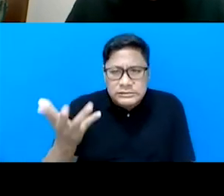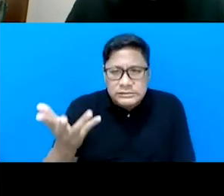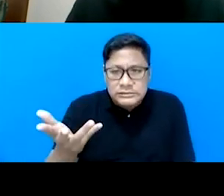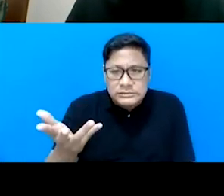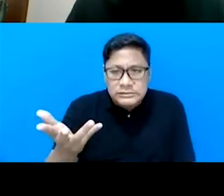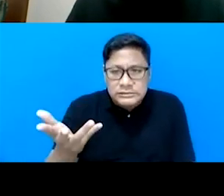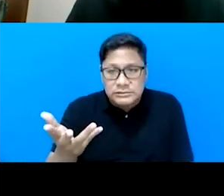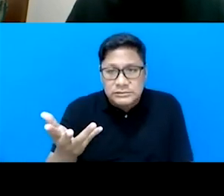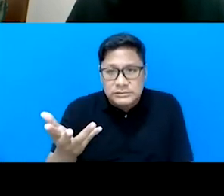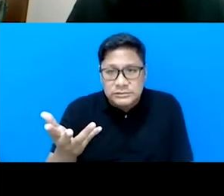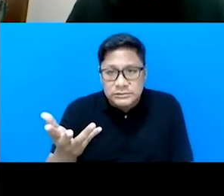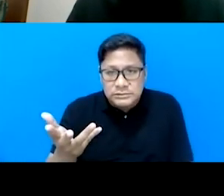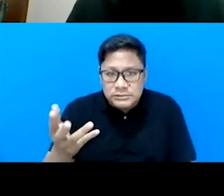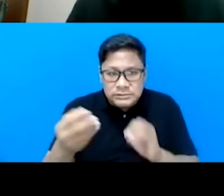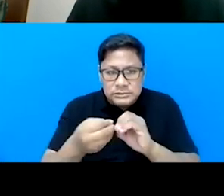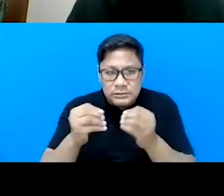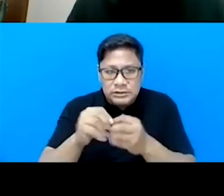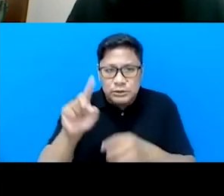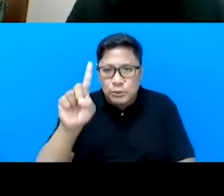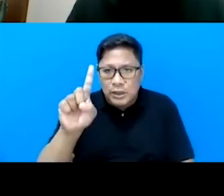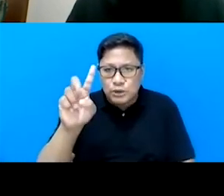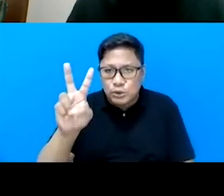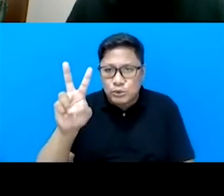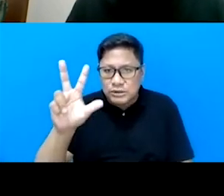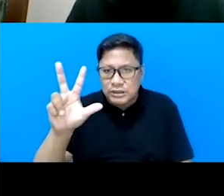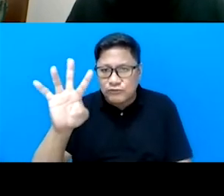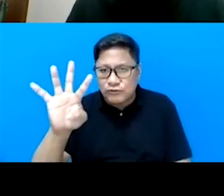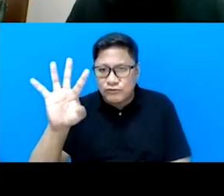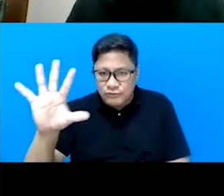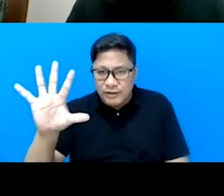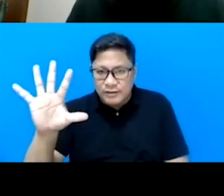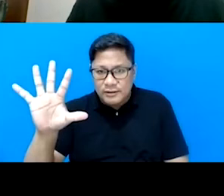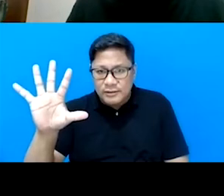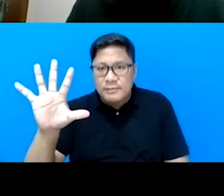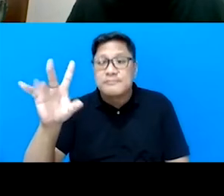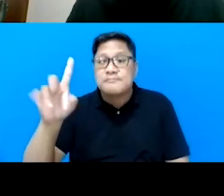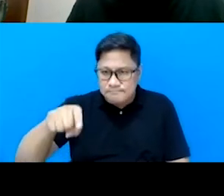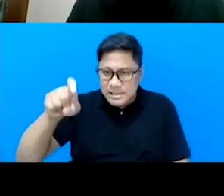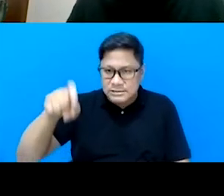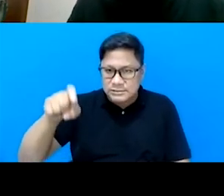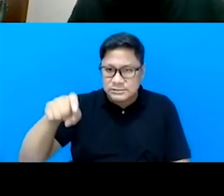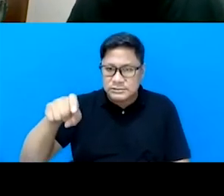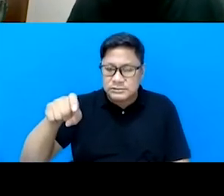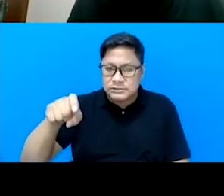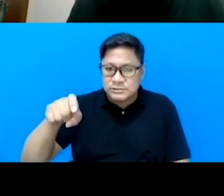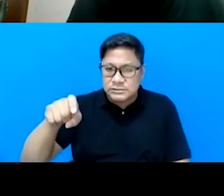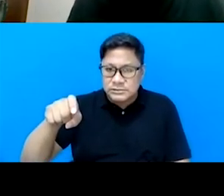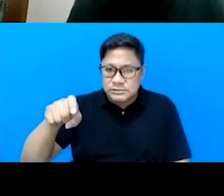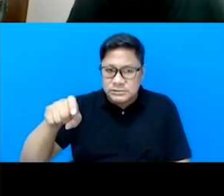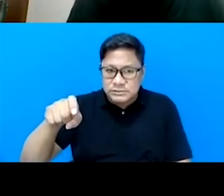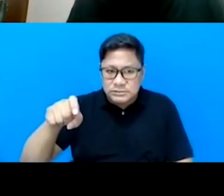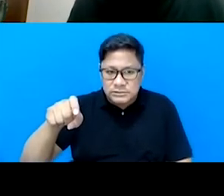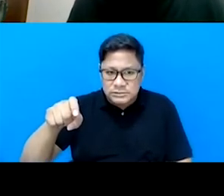the numbers like 1, 2, 3, 4, 5 should be double spaced.